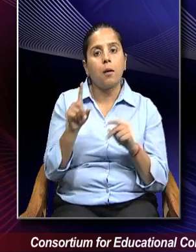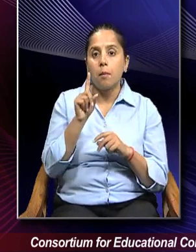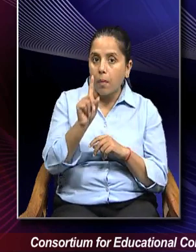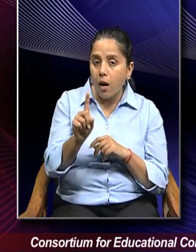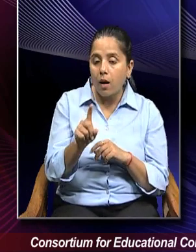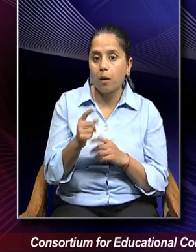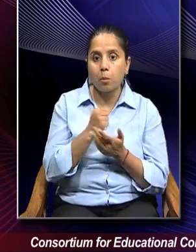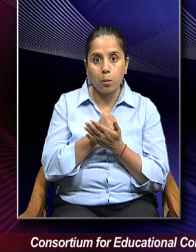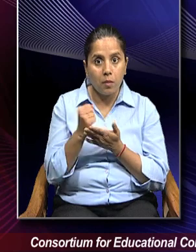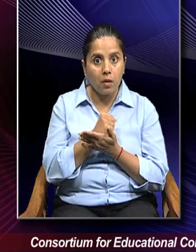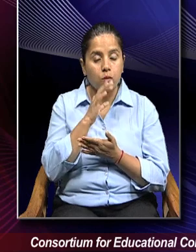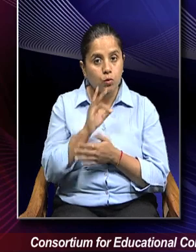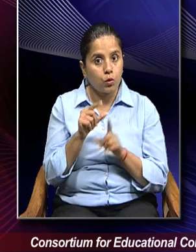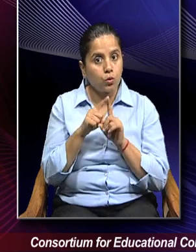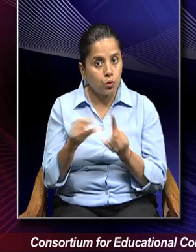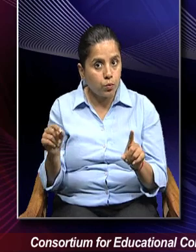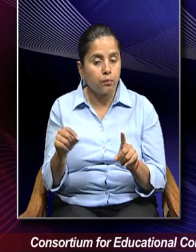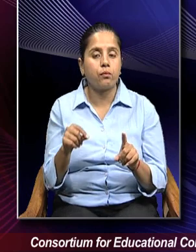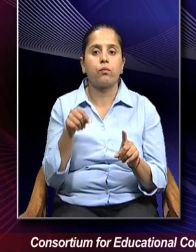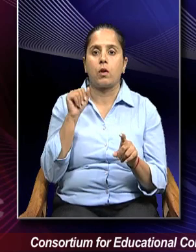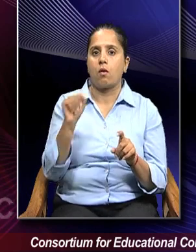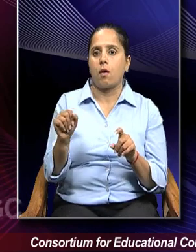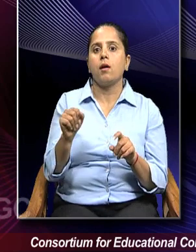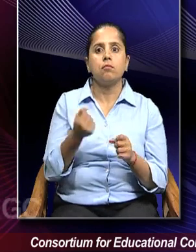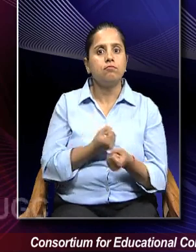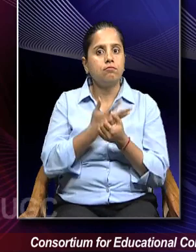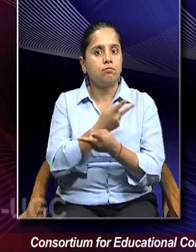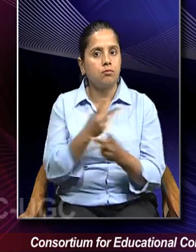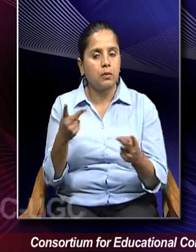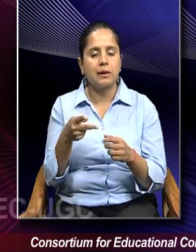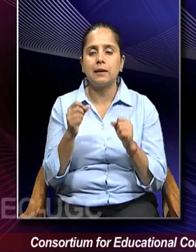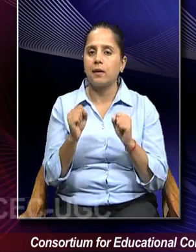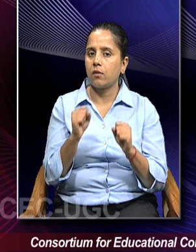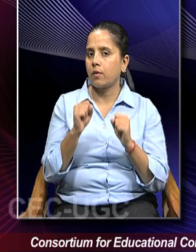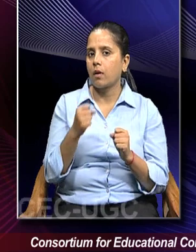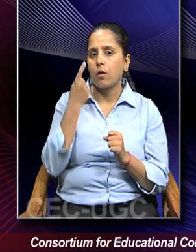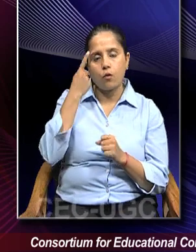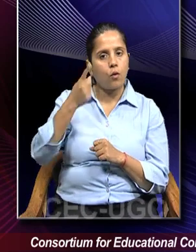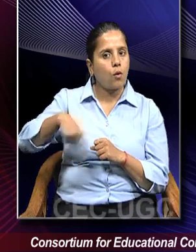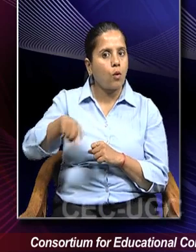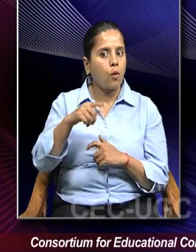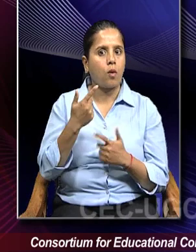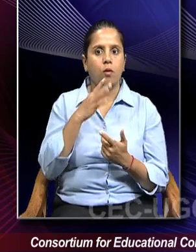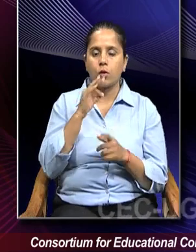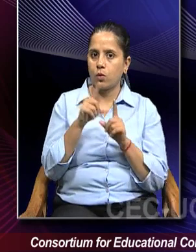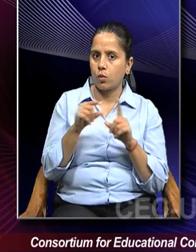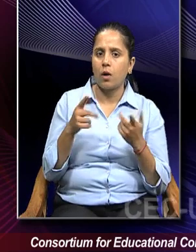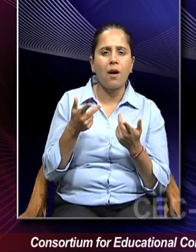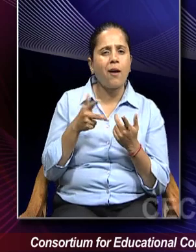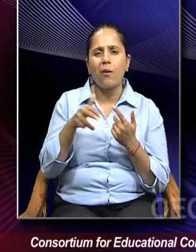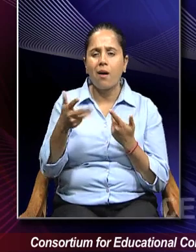to practice it, when it comes to walk their talk, it becomes very difficult for them to stand, even forget about